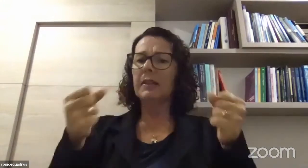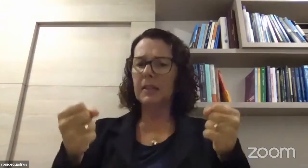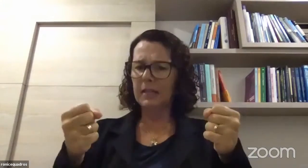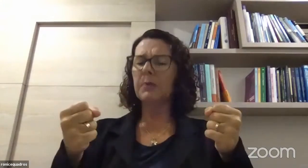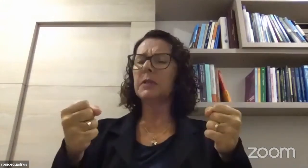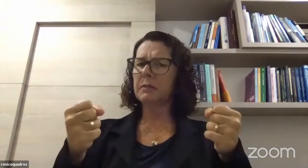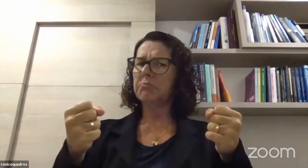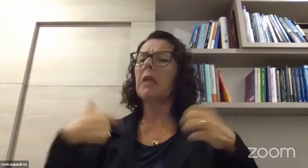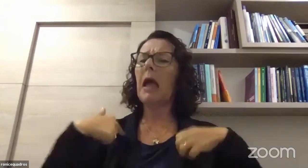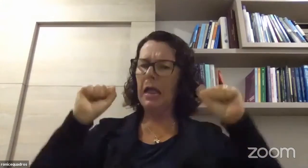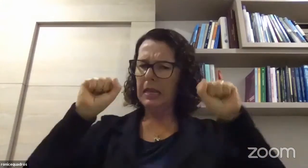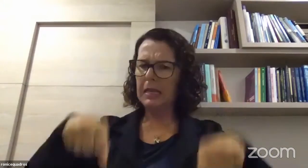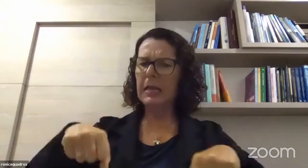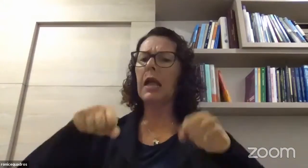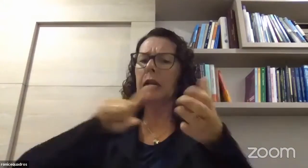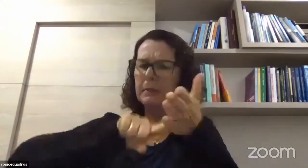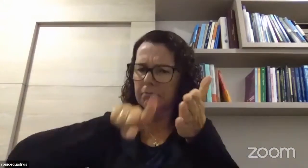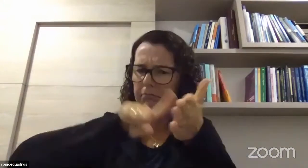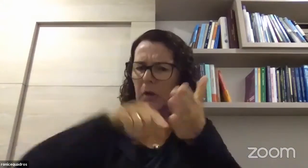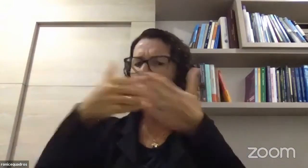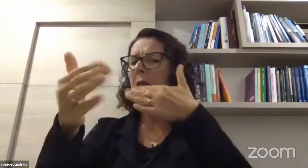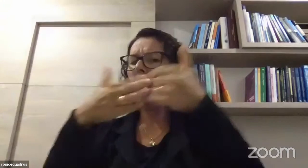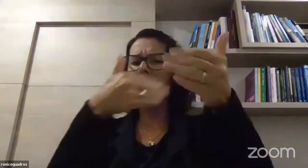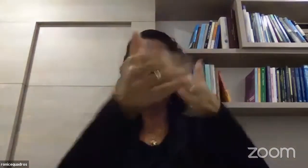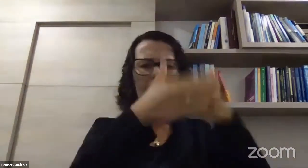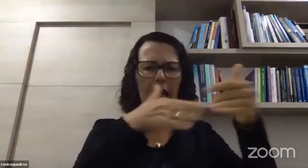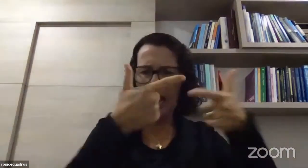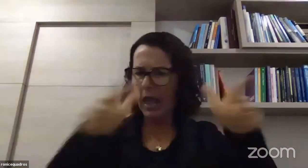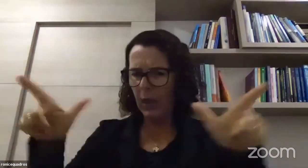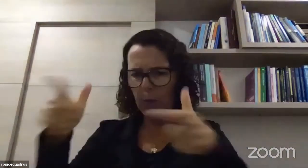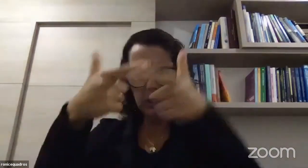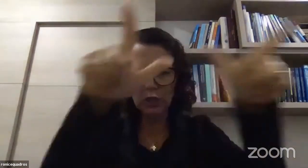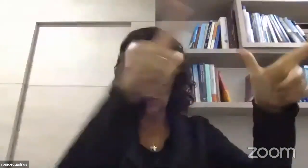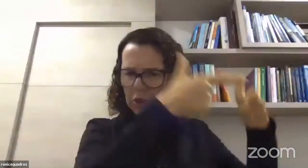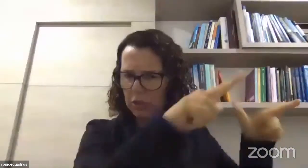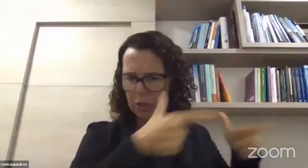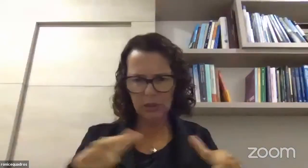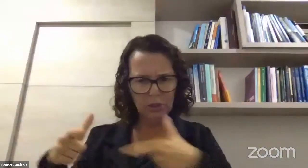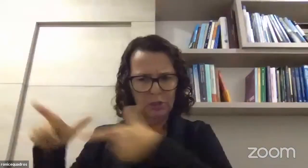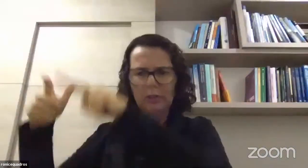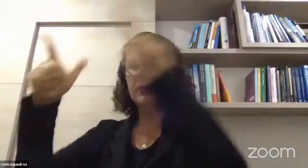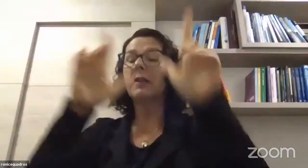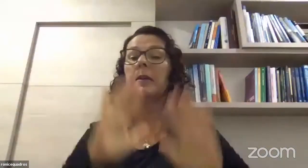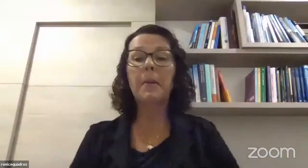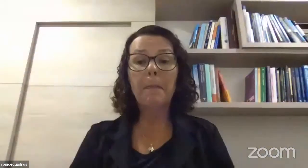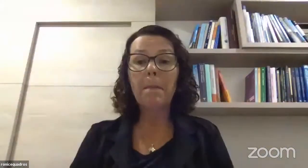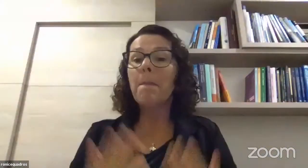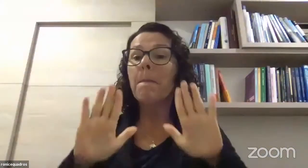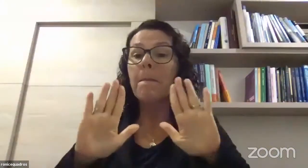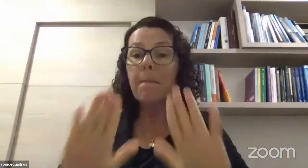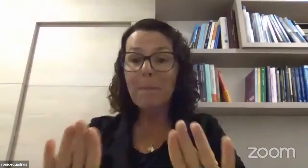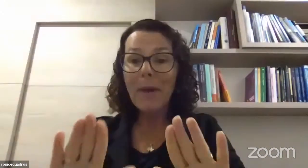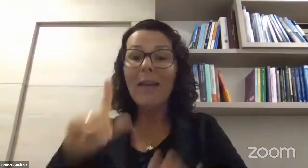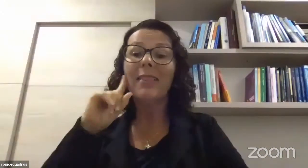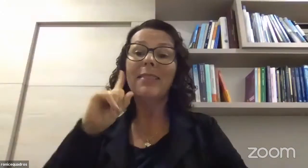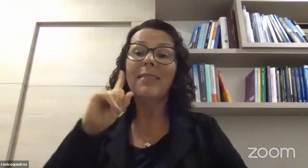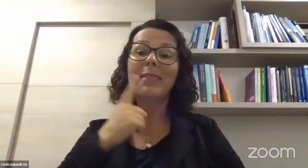I am a linguist, and I can research any language.